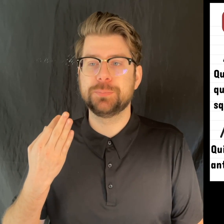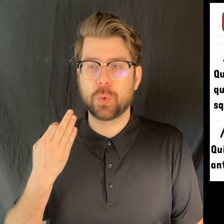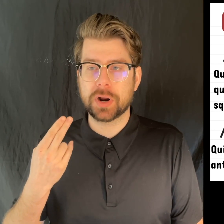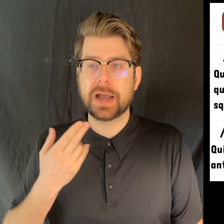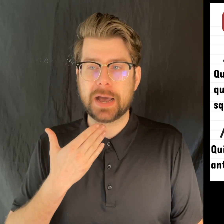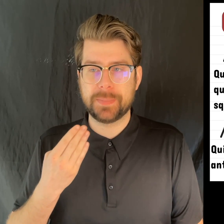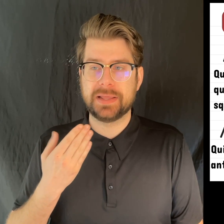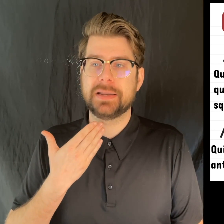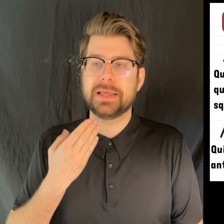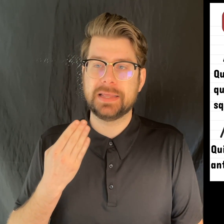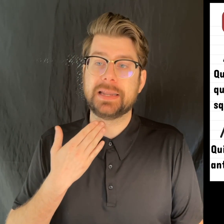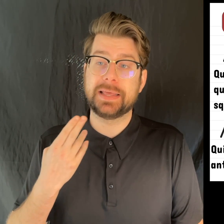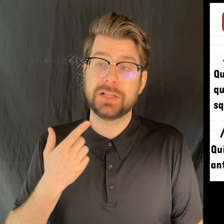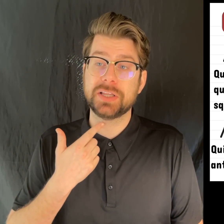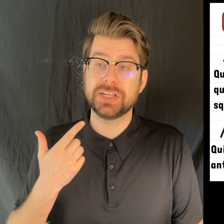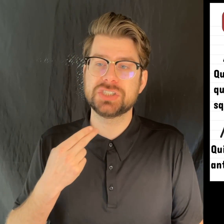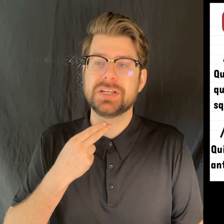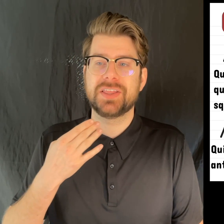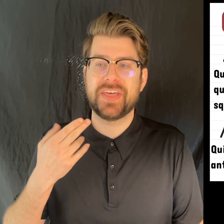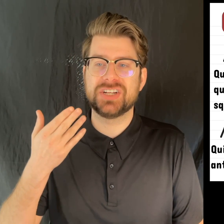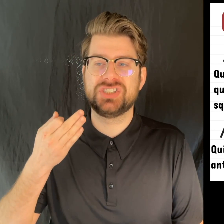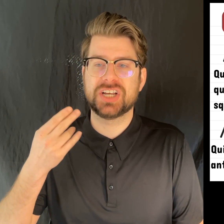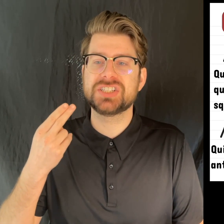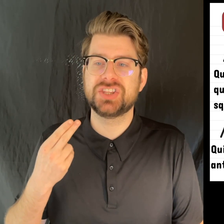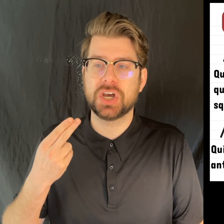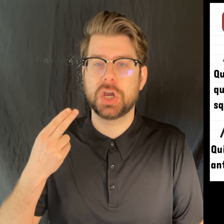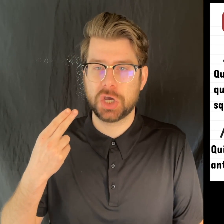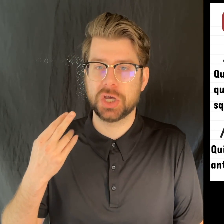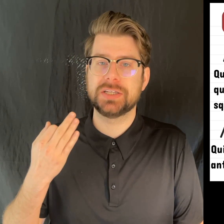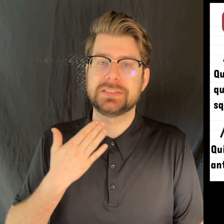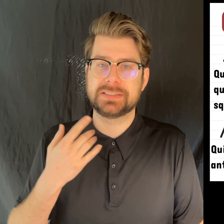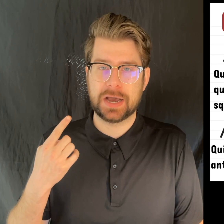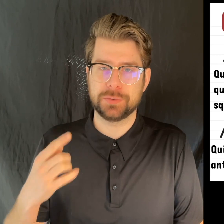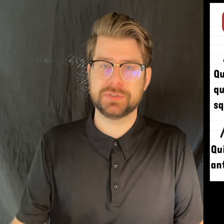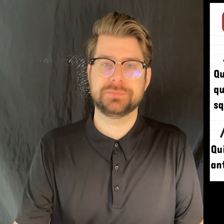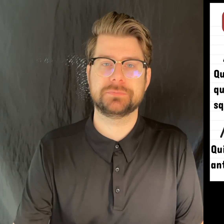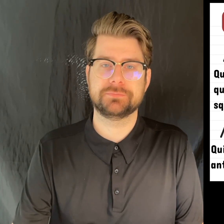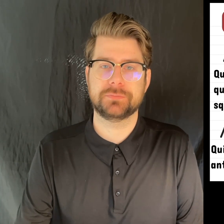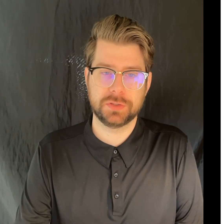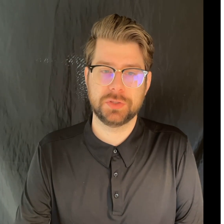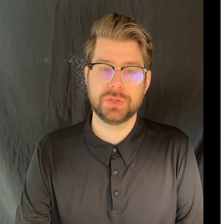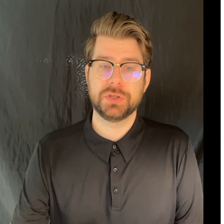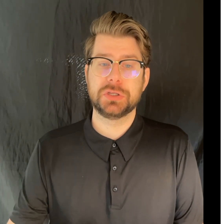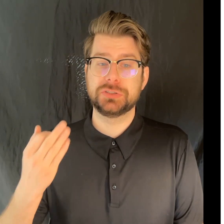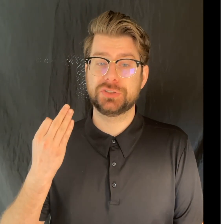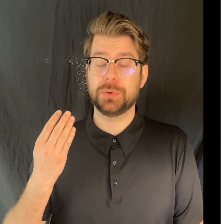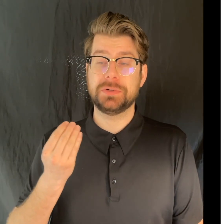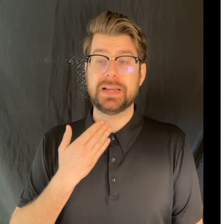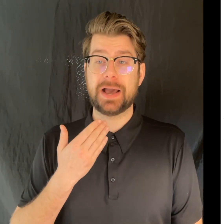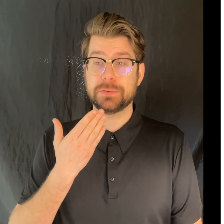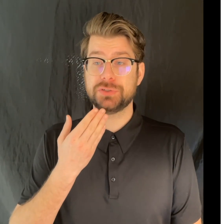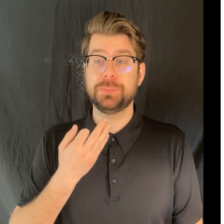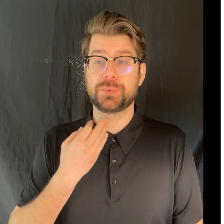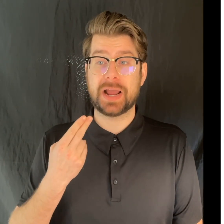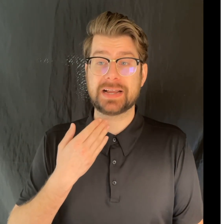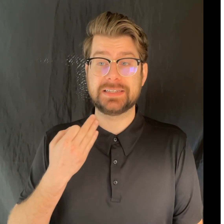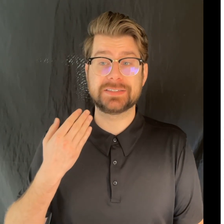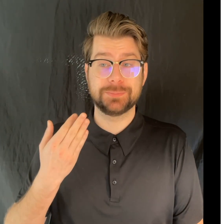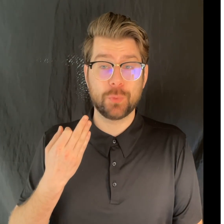more common in English than just the k sound. So now to practice more